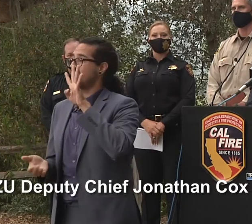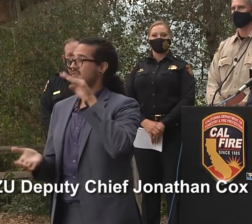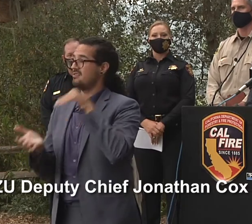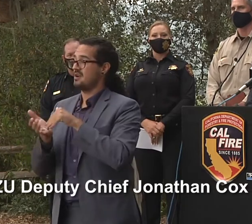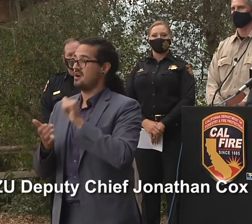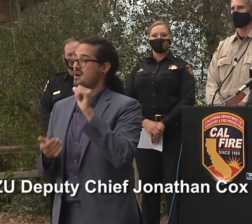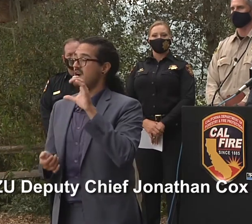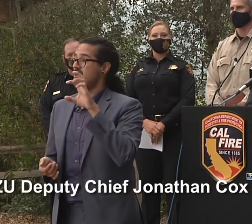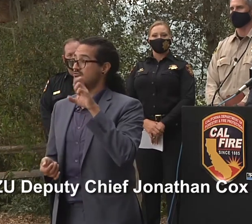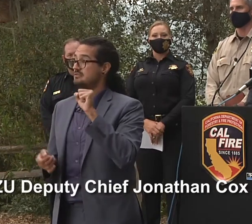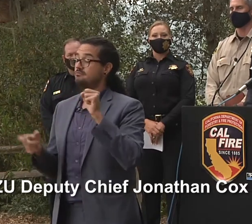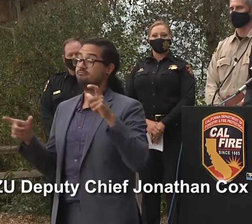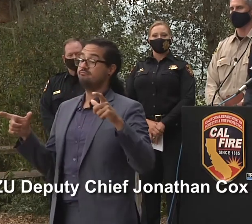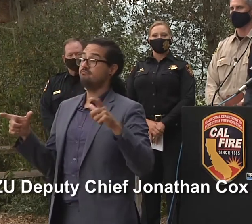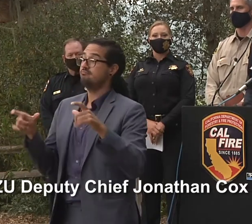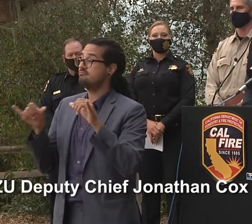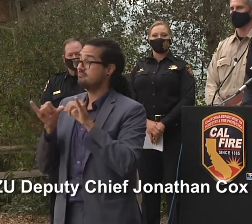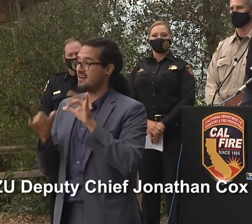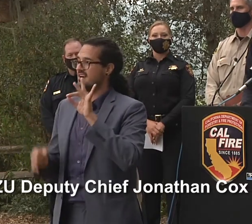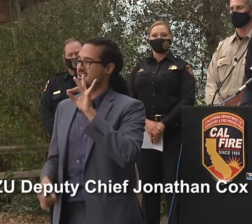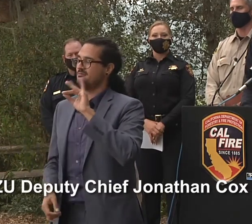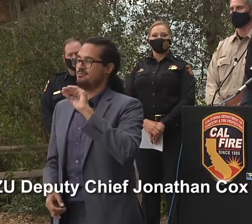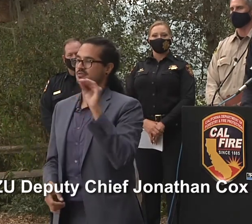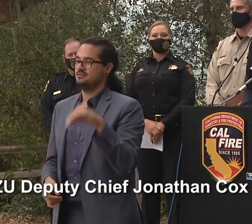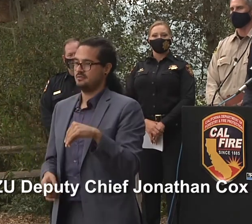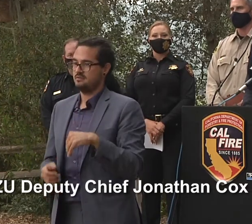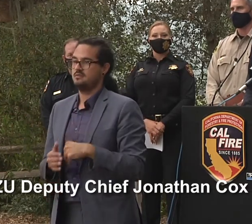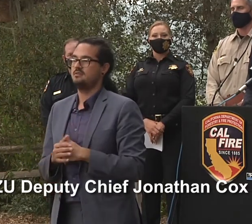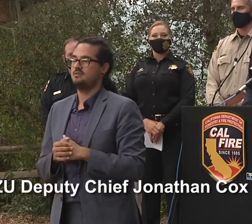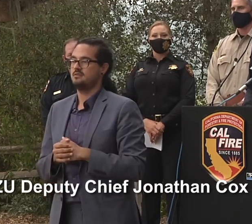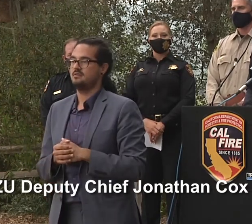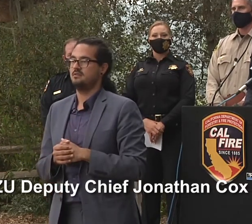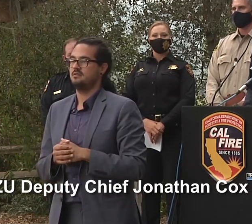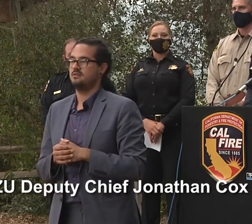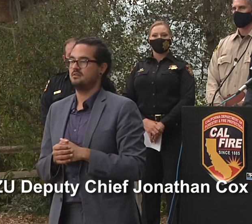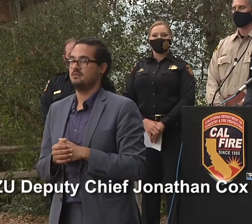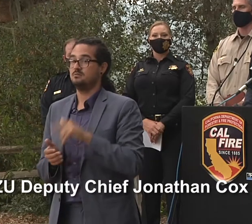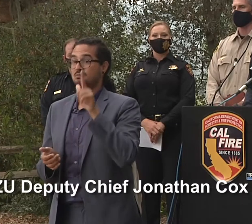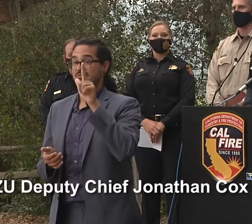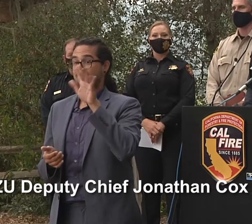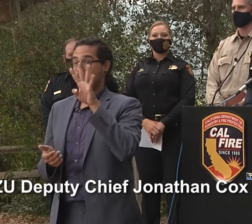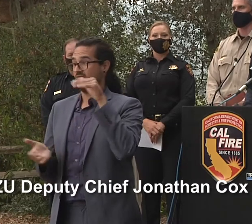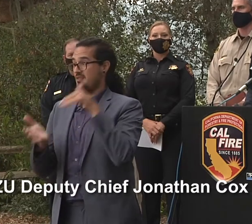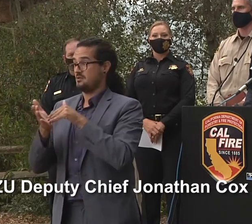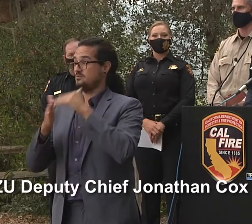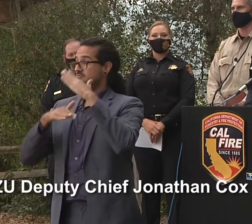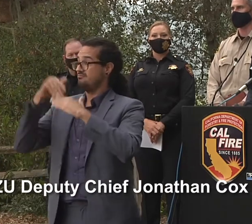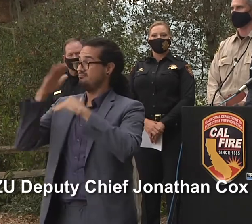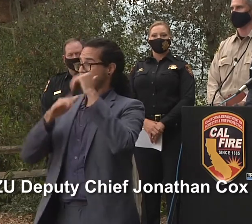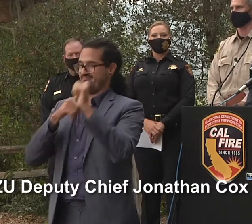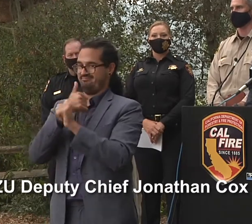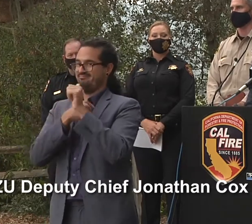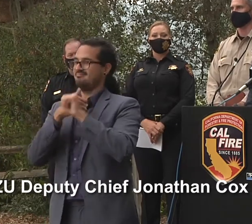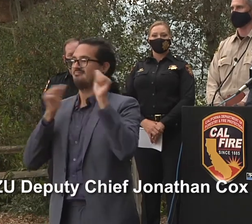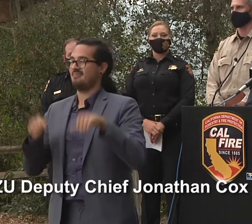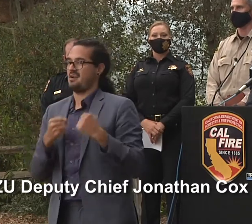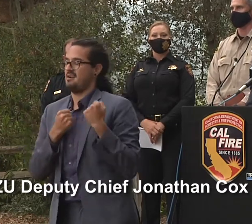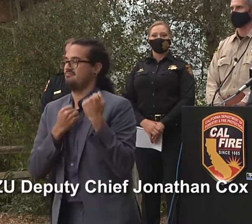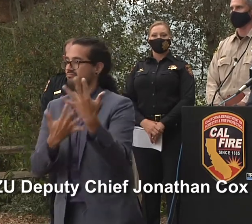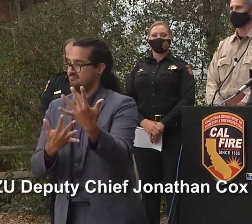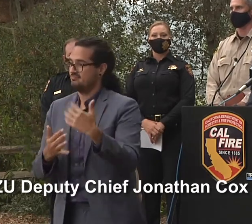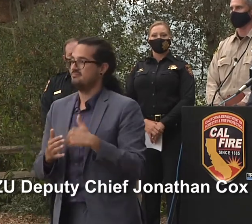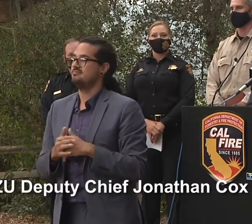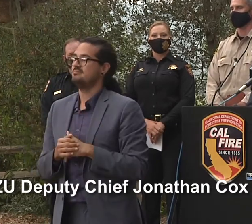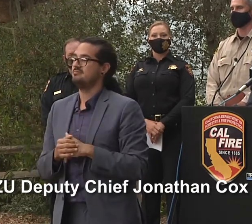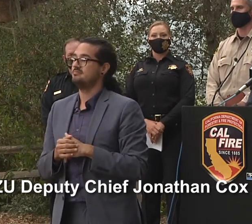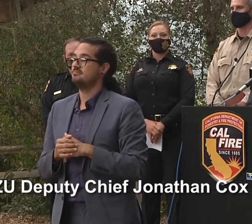containment. Additionally, there are still 24,000 structures that are threatened on this fire, and we can confirm an increase in the number of structures that have